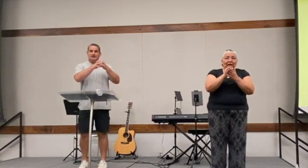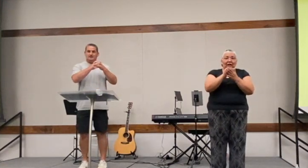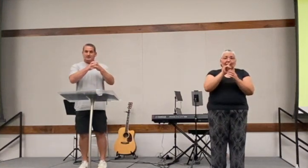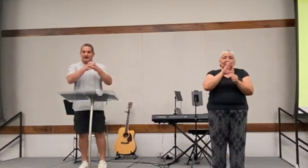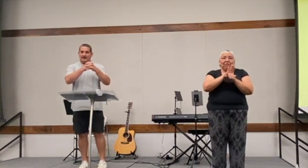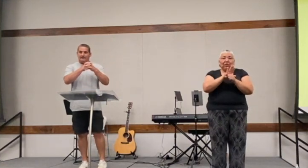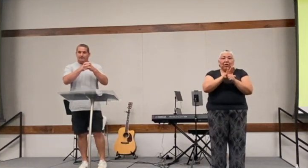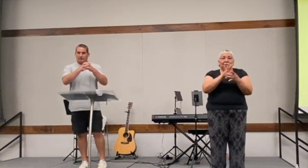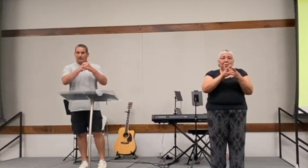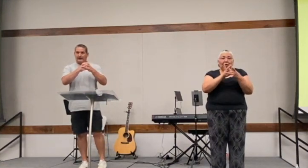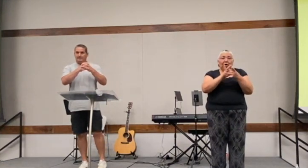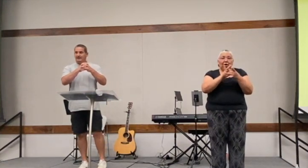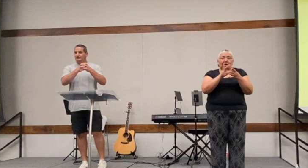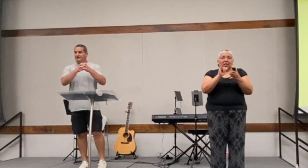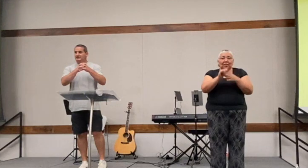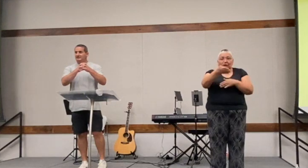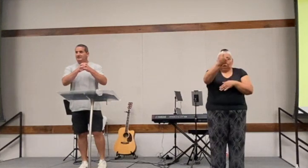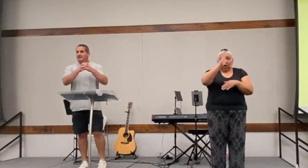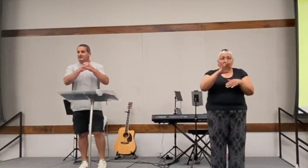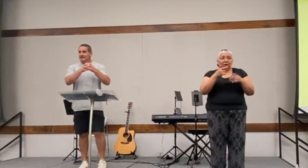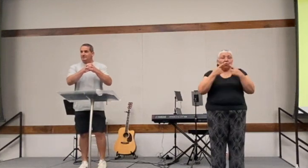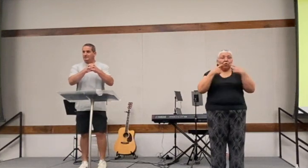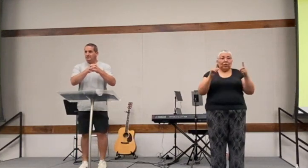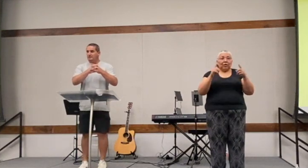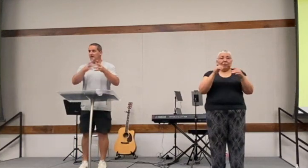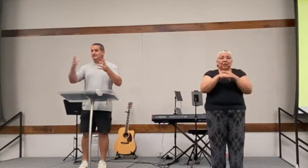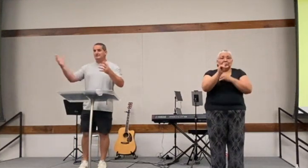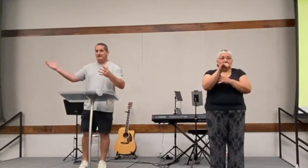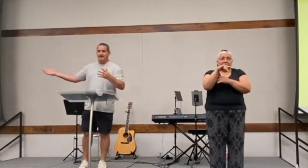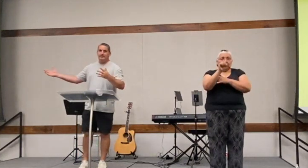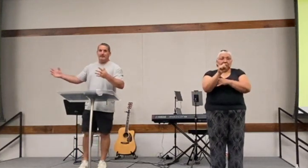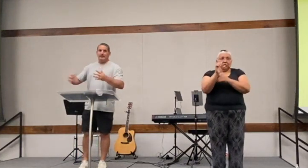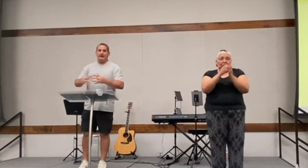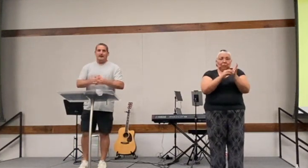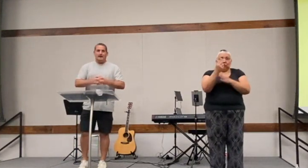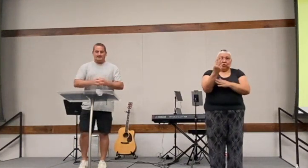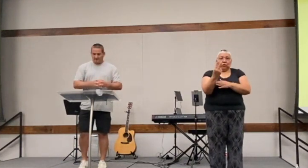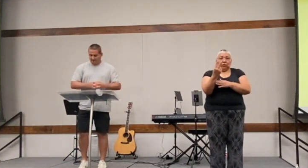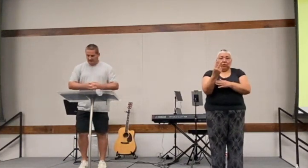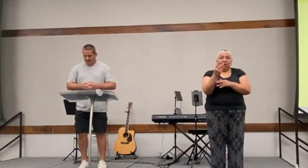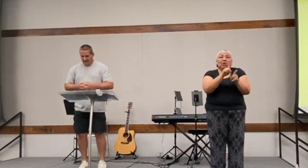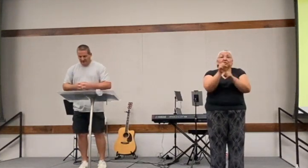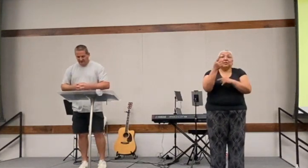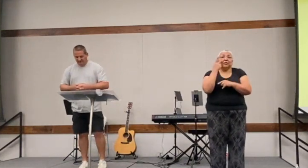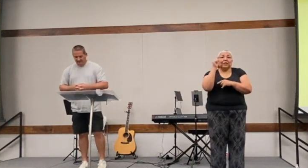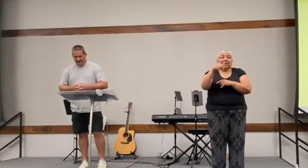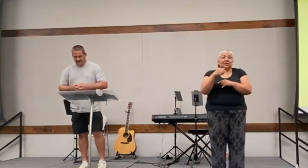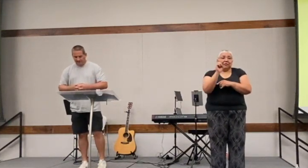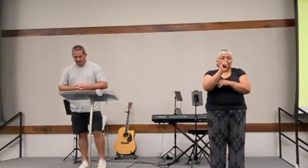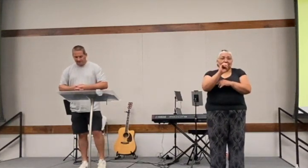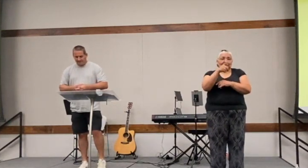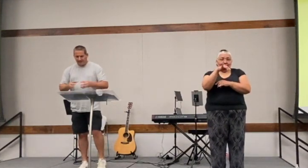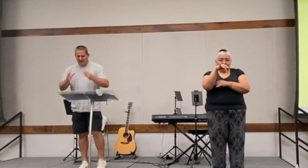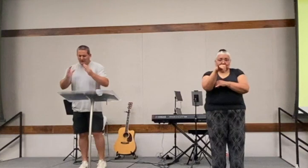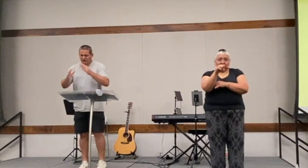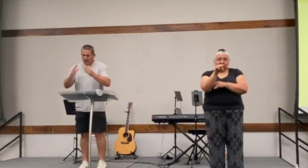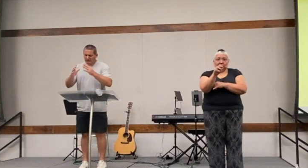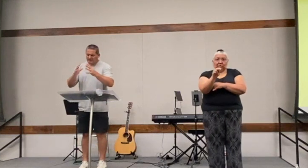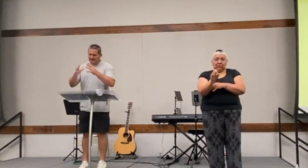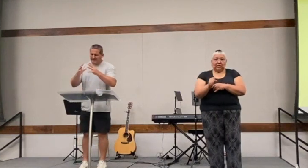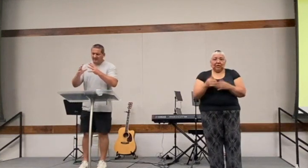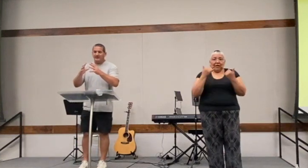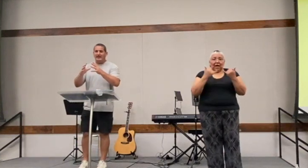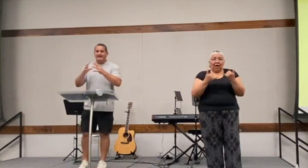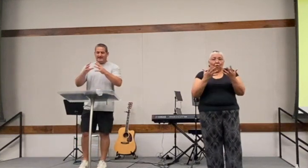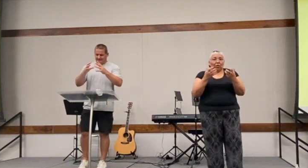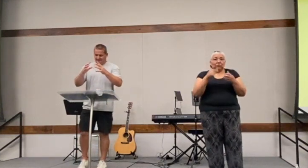God proclaimed in Genesis chapter 2. You also see it also in Ephesians, okay? So I want you